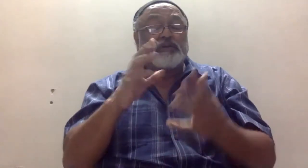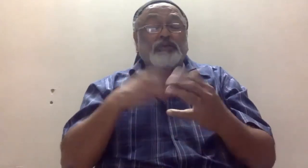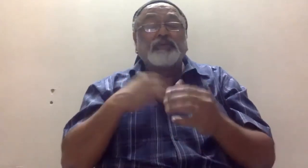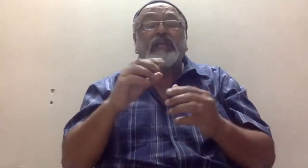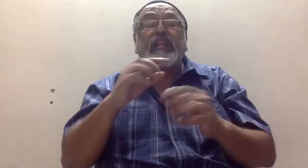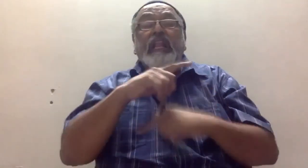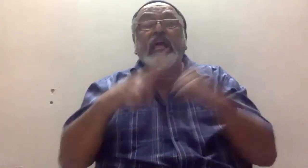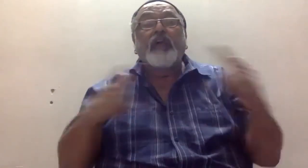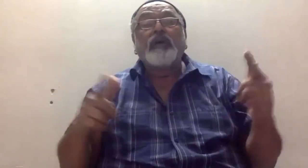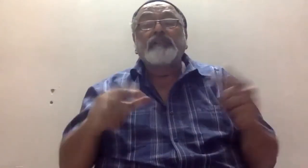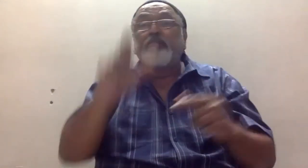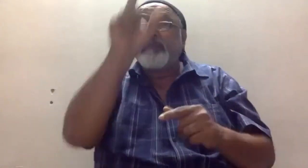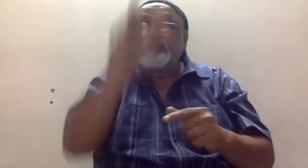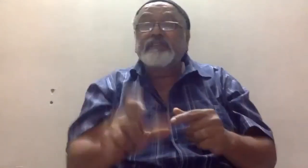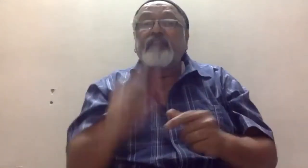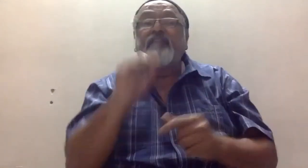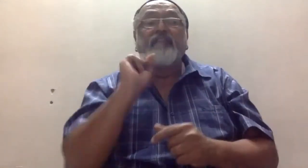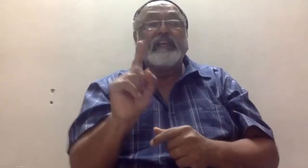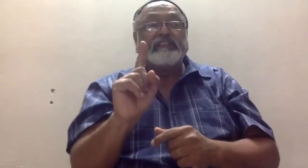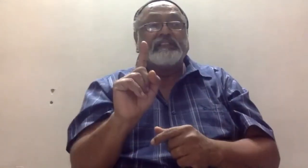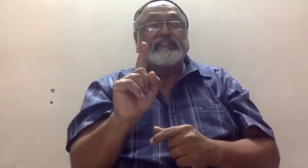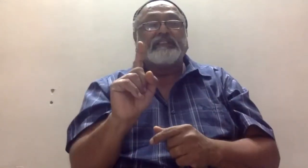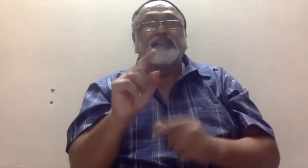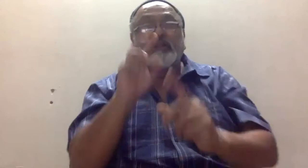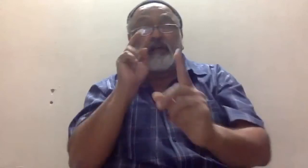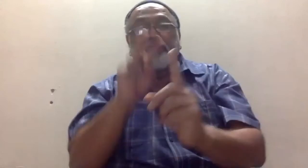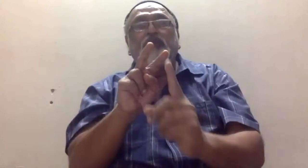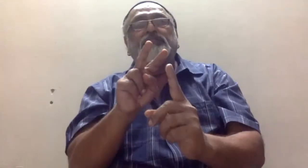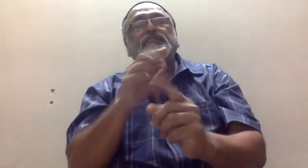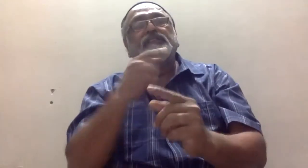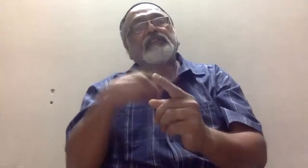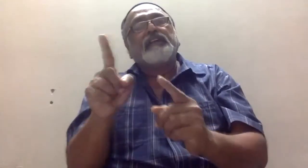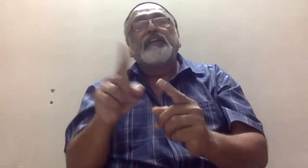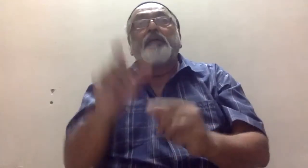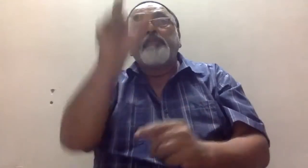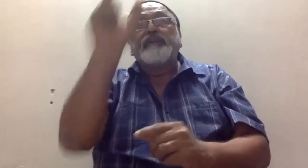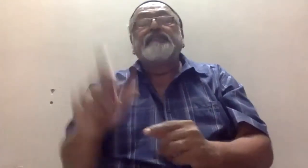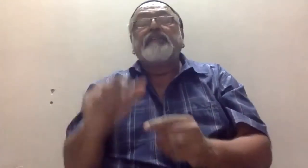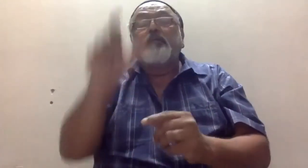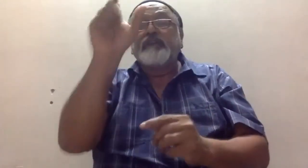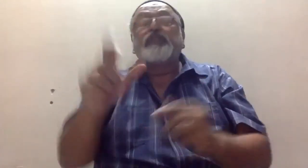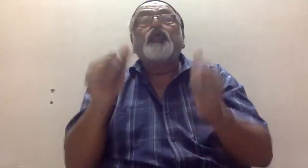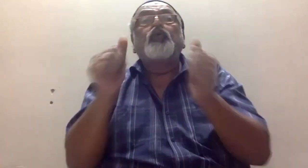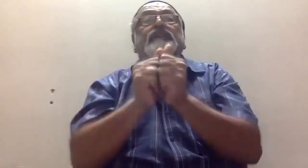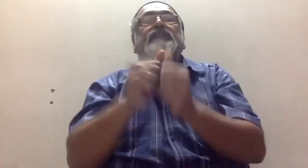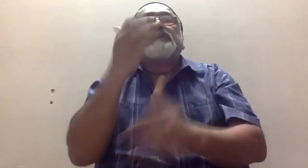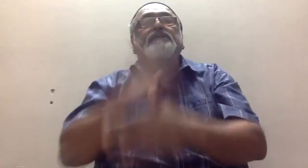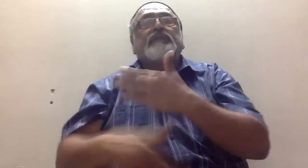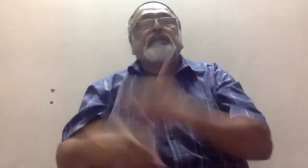first. And persons first approach is, when you refer to persons with disabilities, you will see I consistently have used the